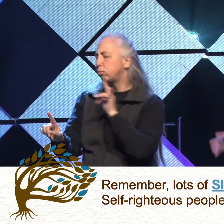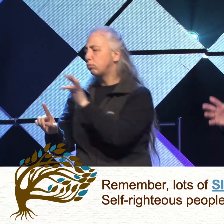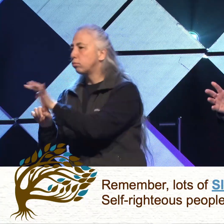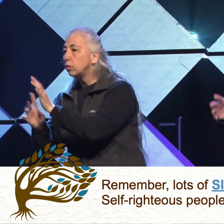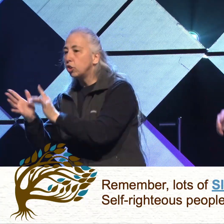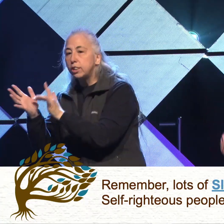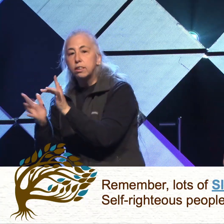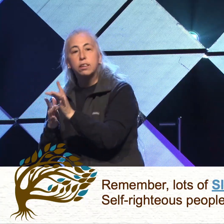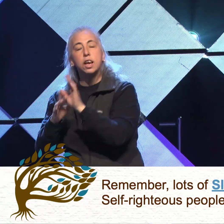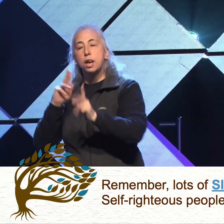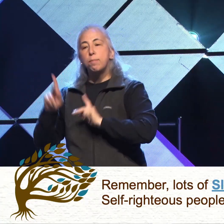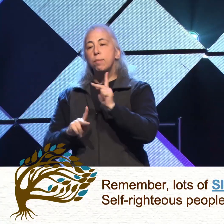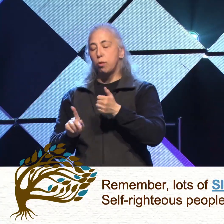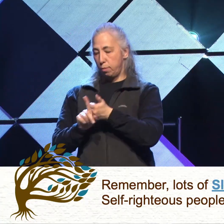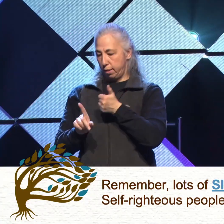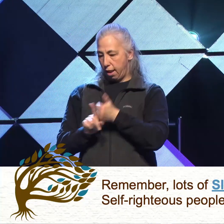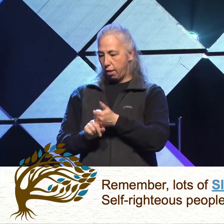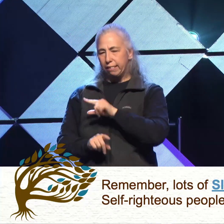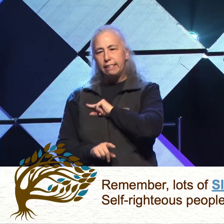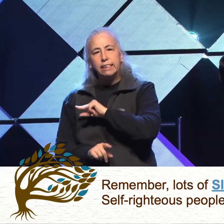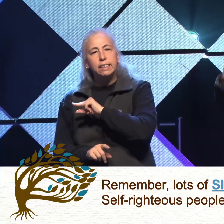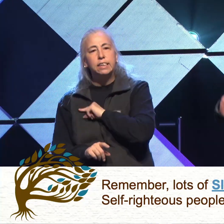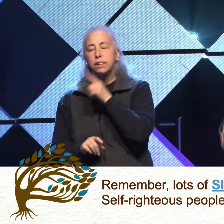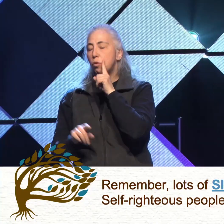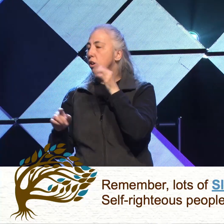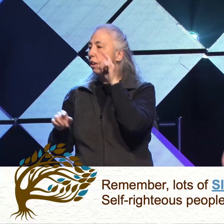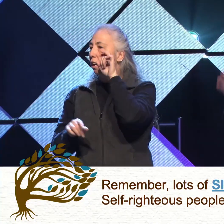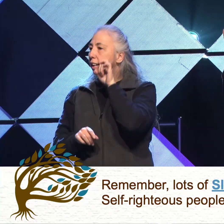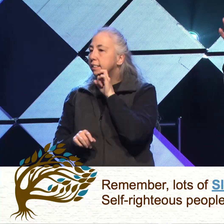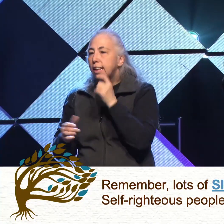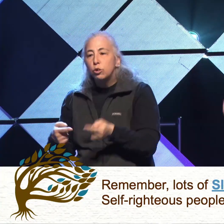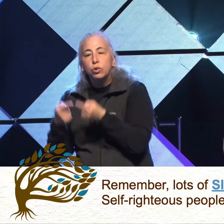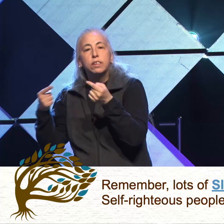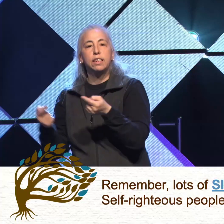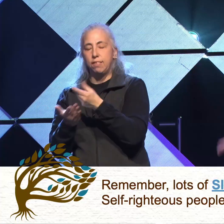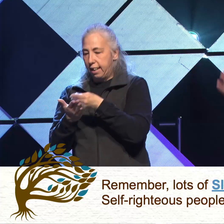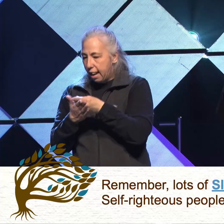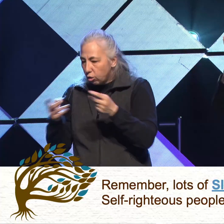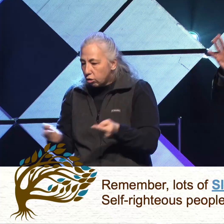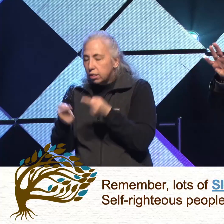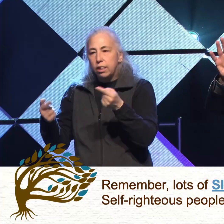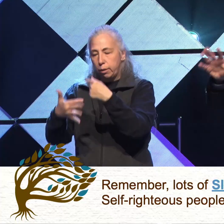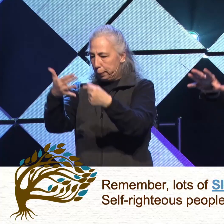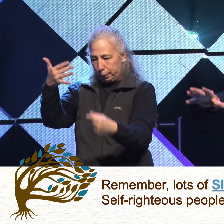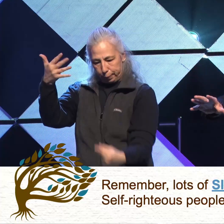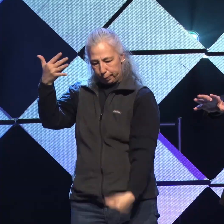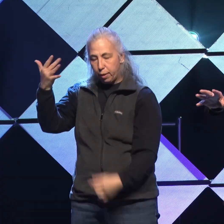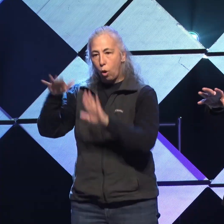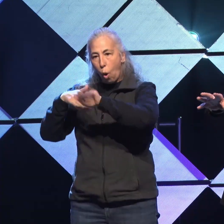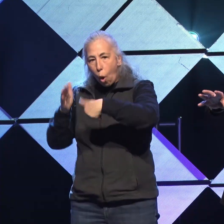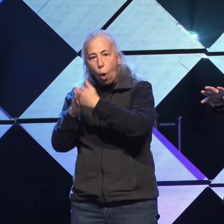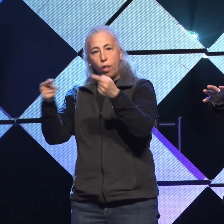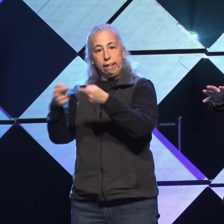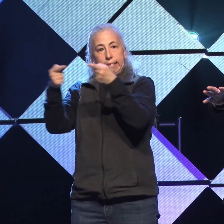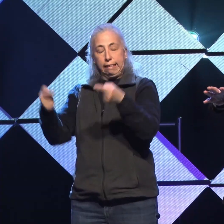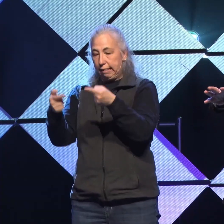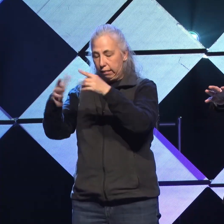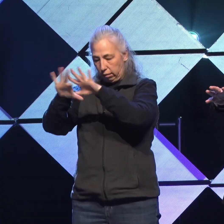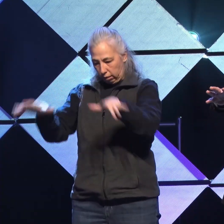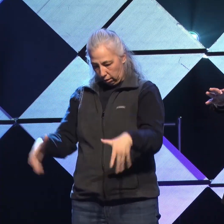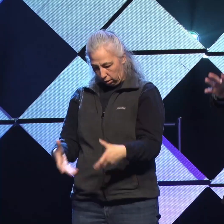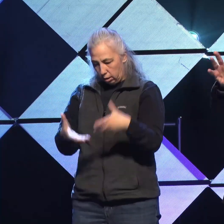about all kinds of bad sins, sexual sin, financial sins, all the rest, they flocked to Jesus. Think about